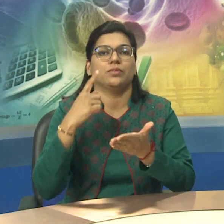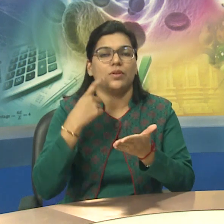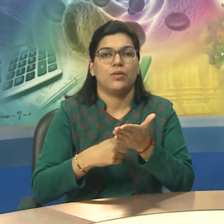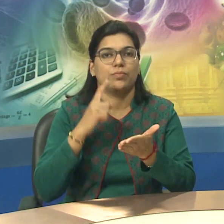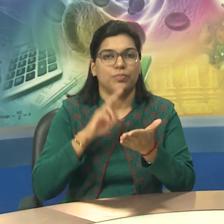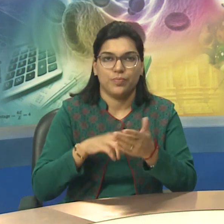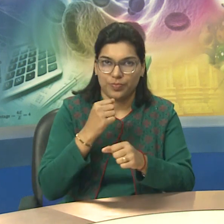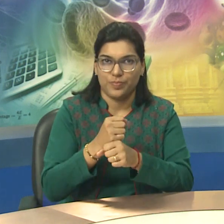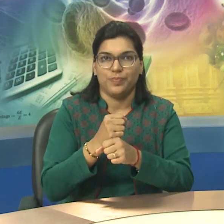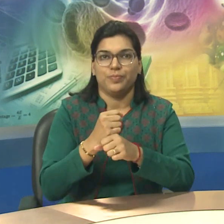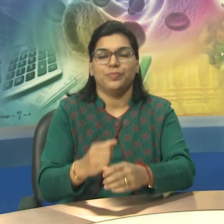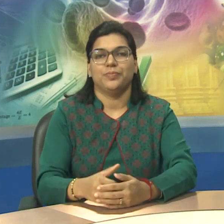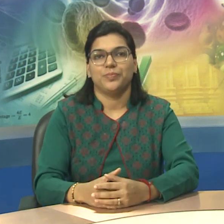company is called hiring.